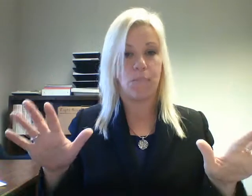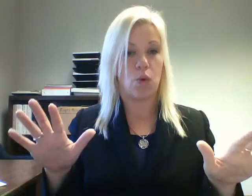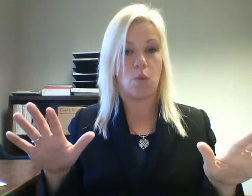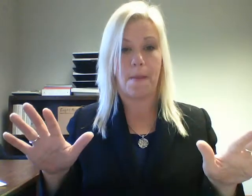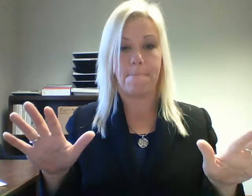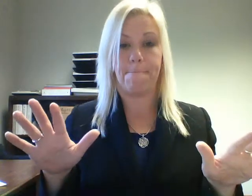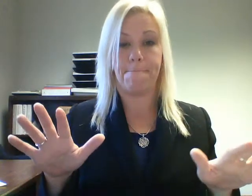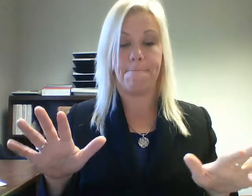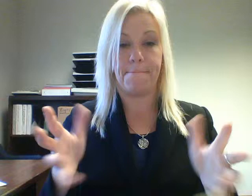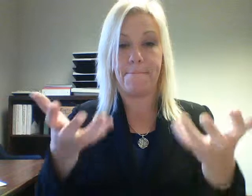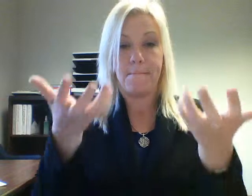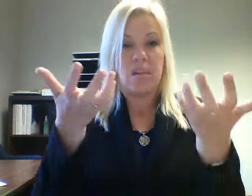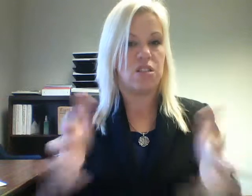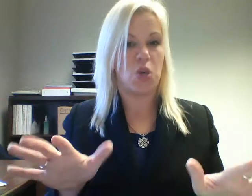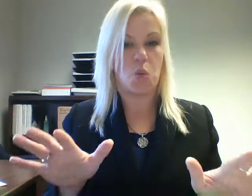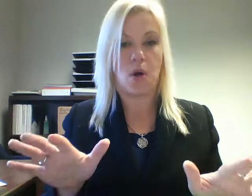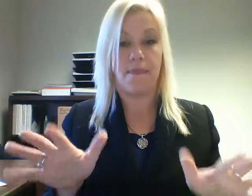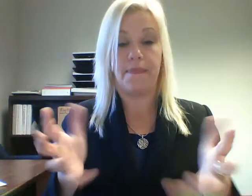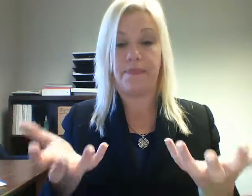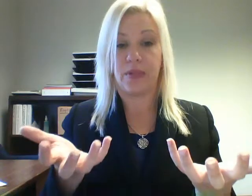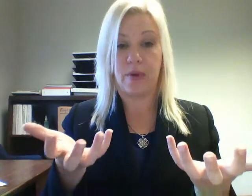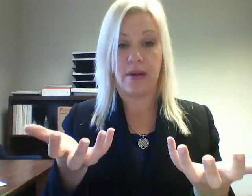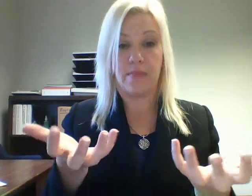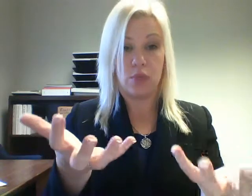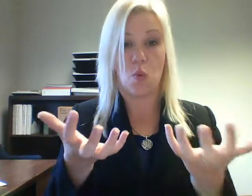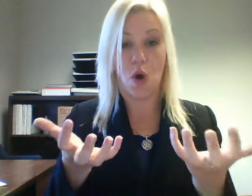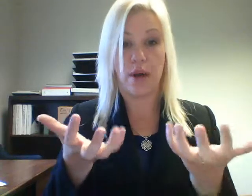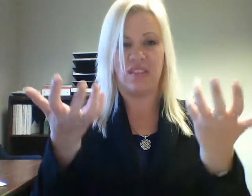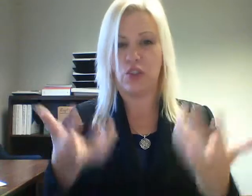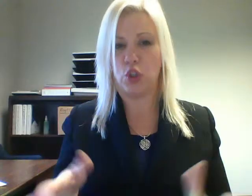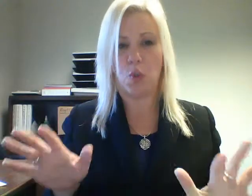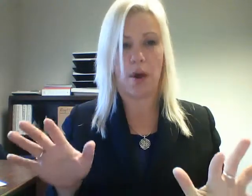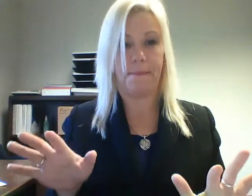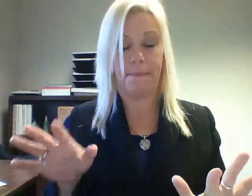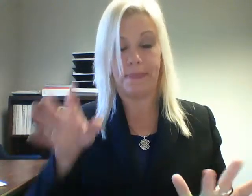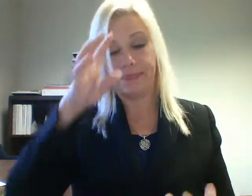Don't want. Don't want. Okay? Want, don't want.